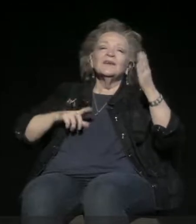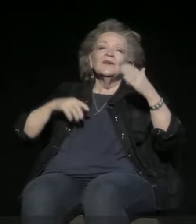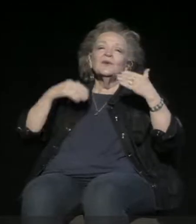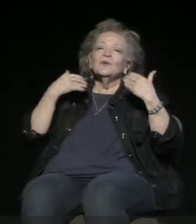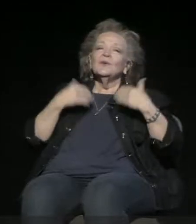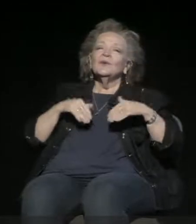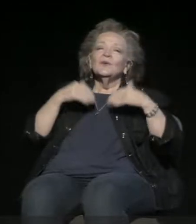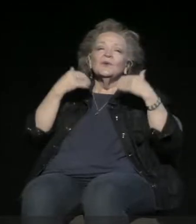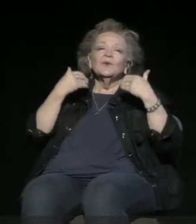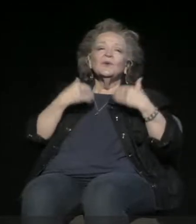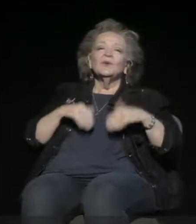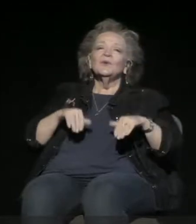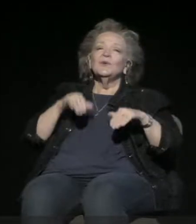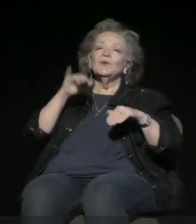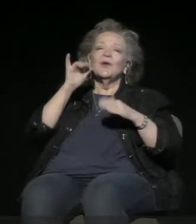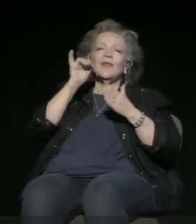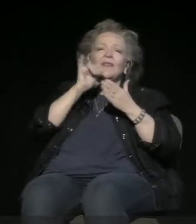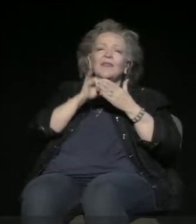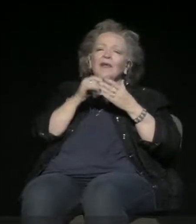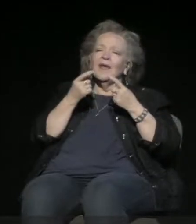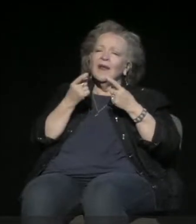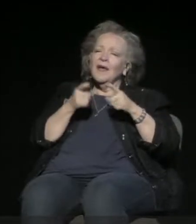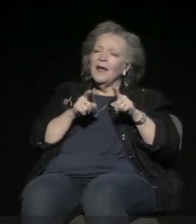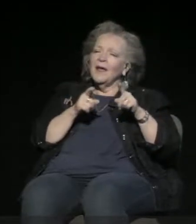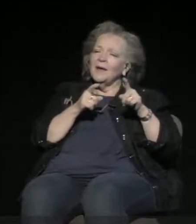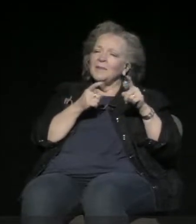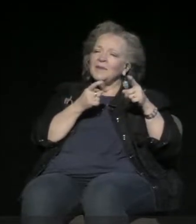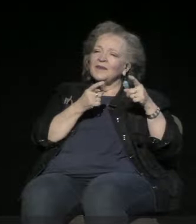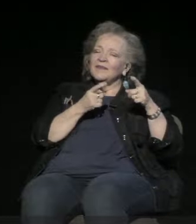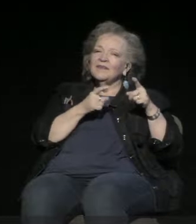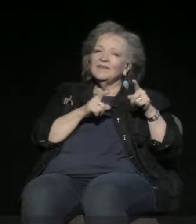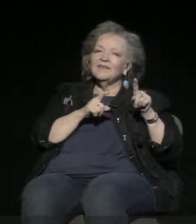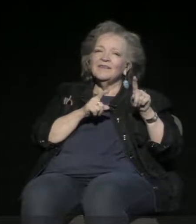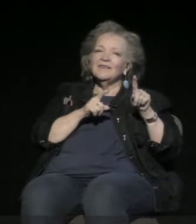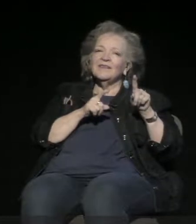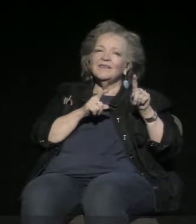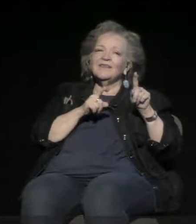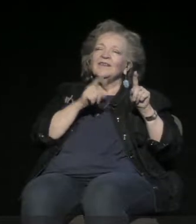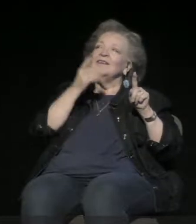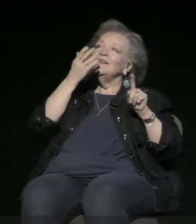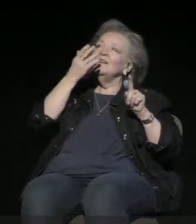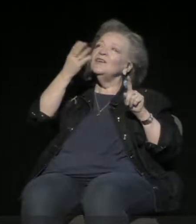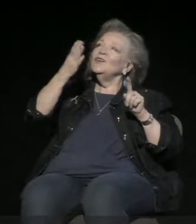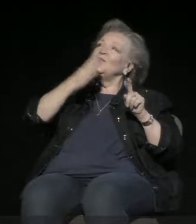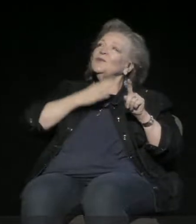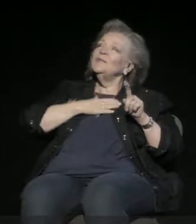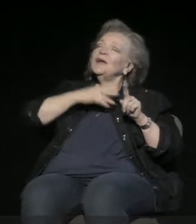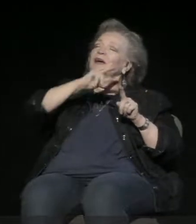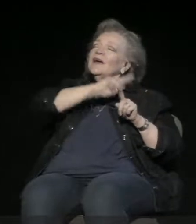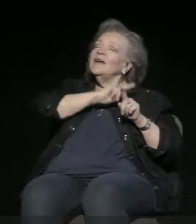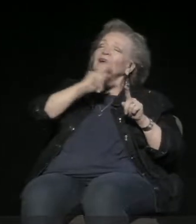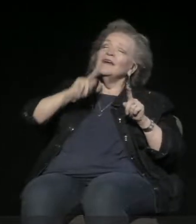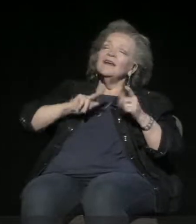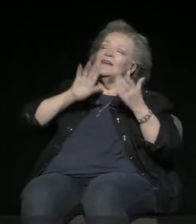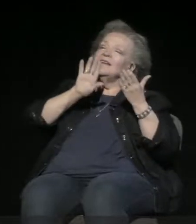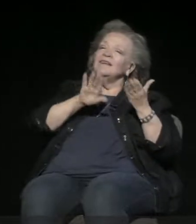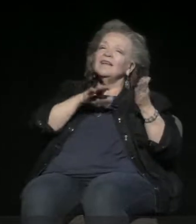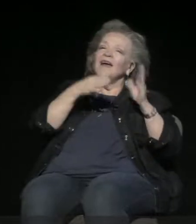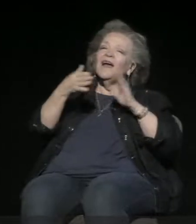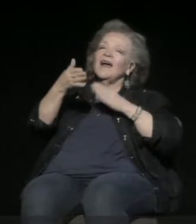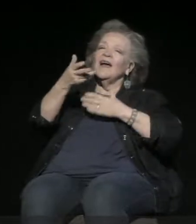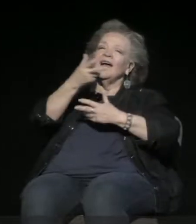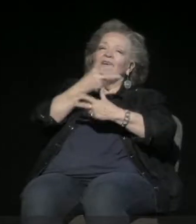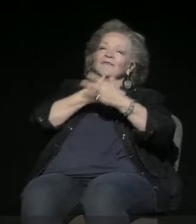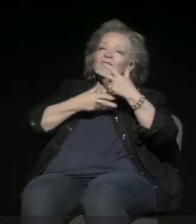How can this be That you, my King, would die I